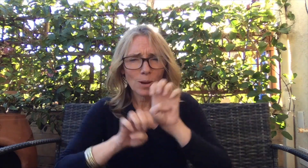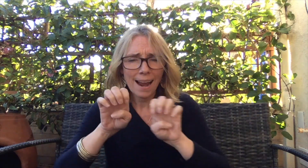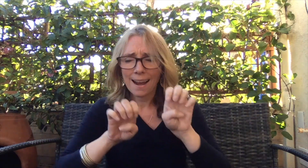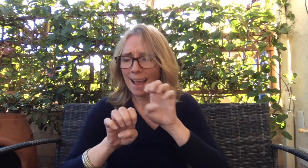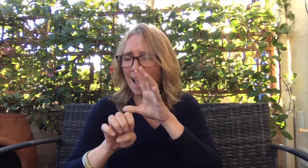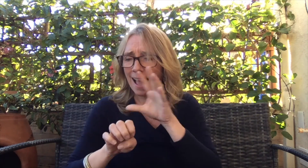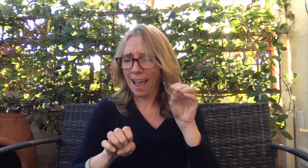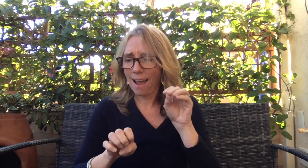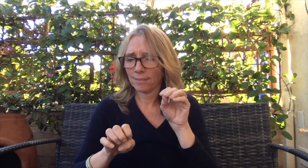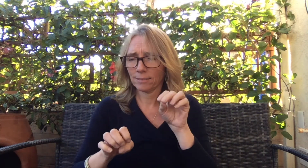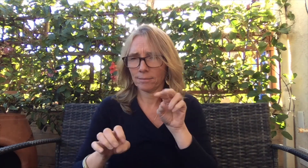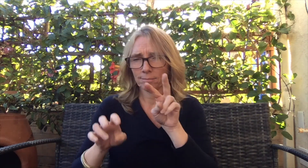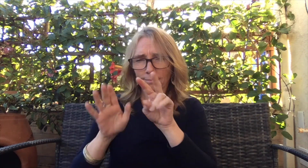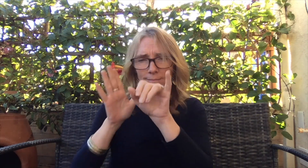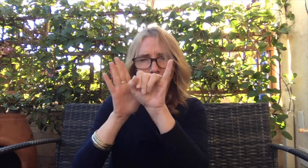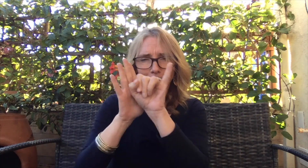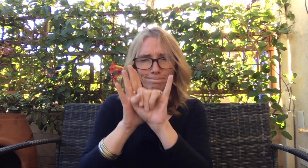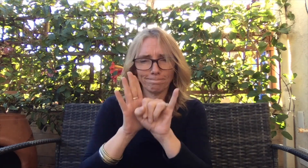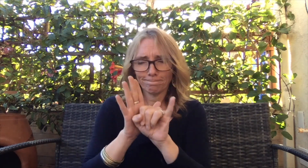The ability to evaluate